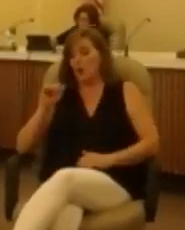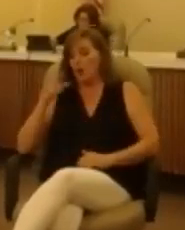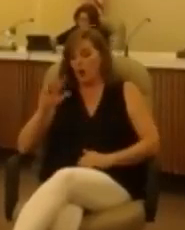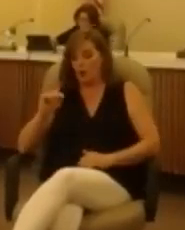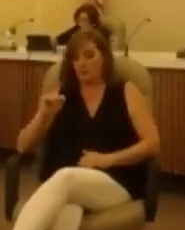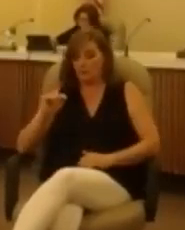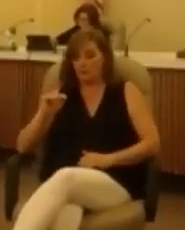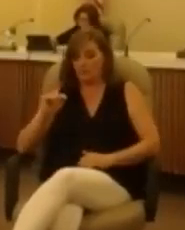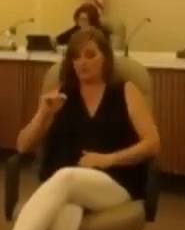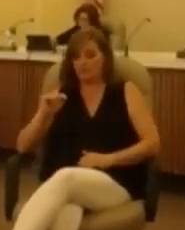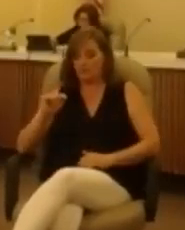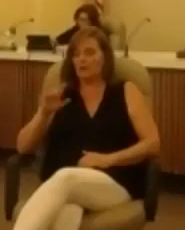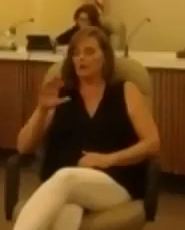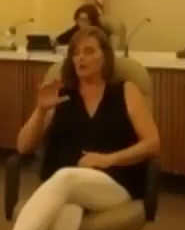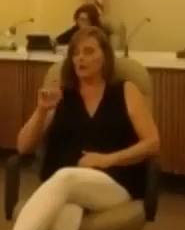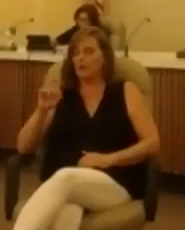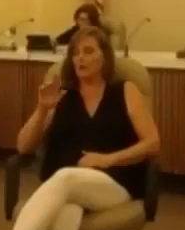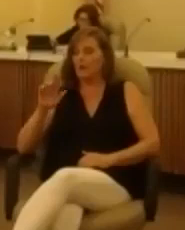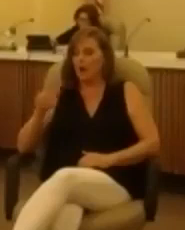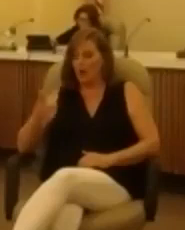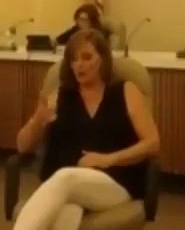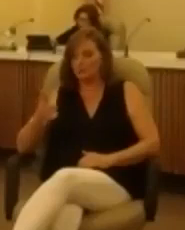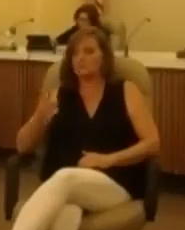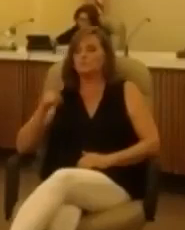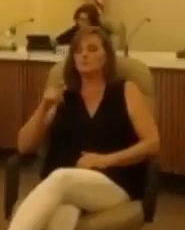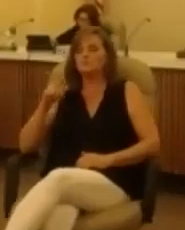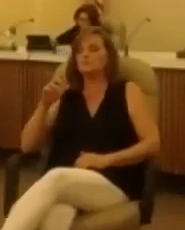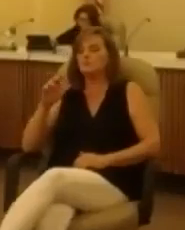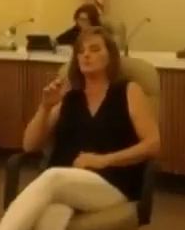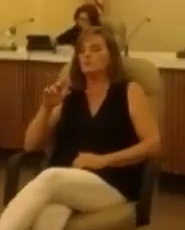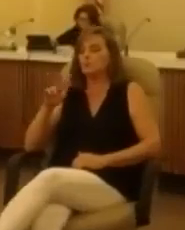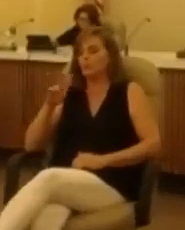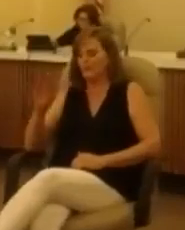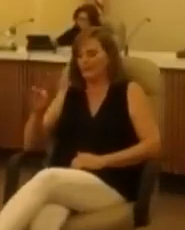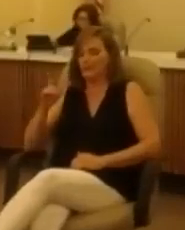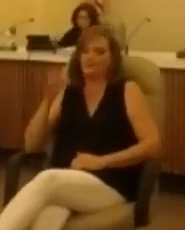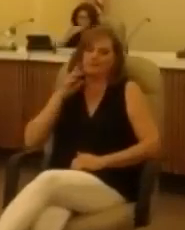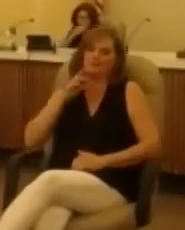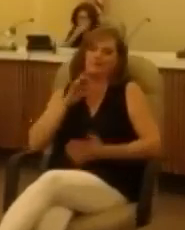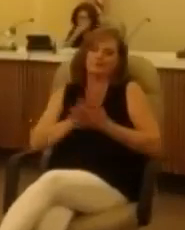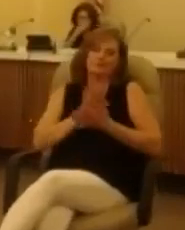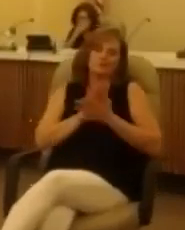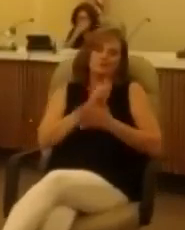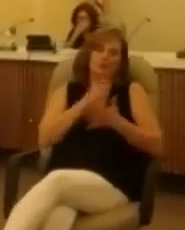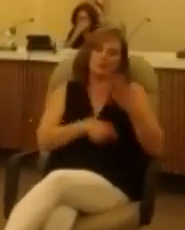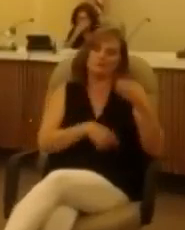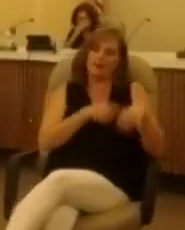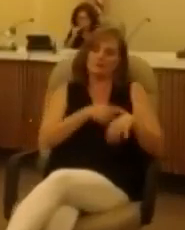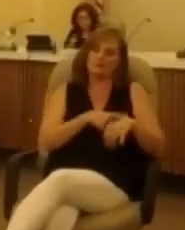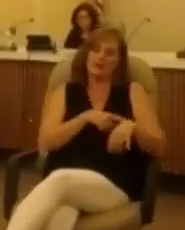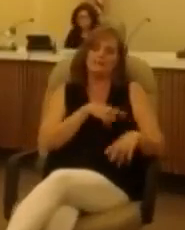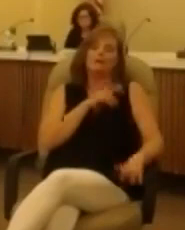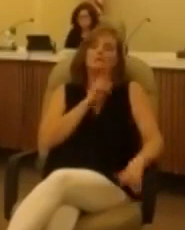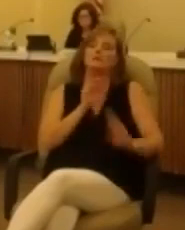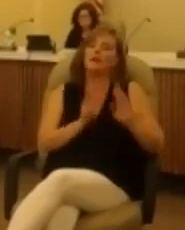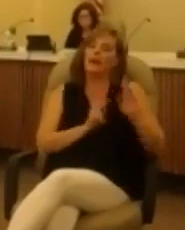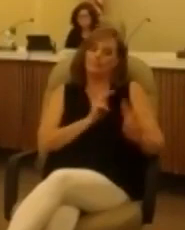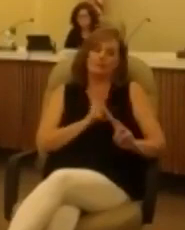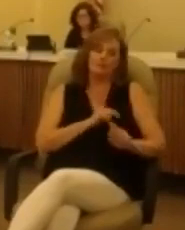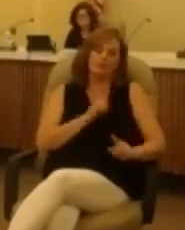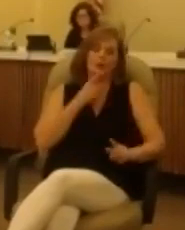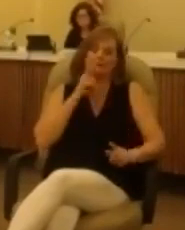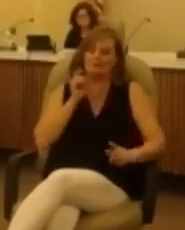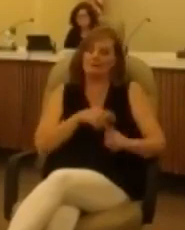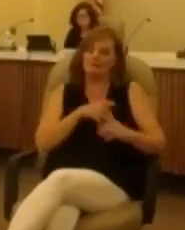that basically, because again, we know when we get to that school tax time, that people are going to need to be able to come in